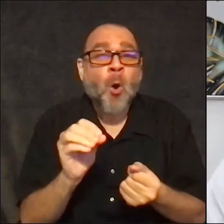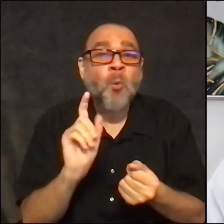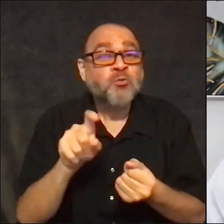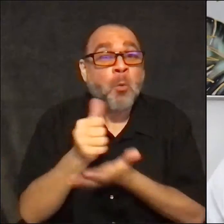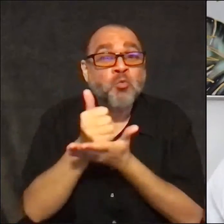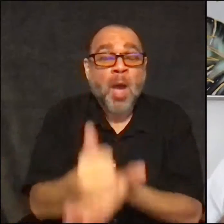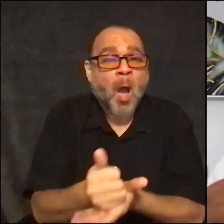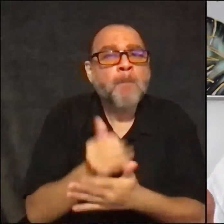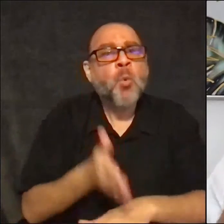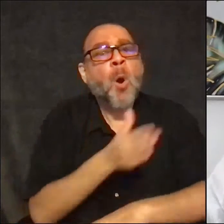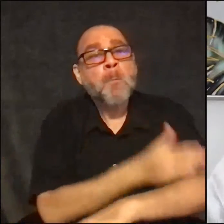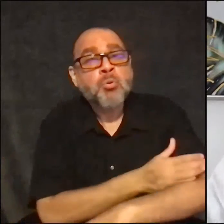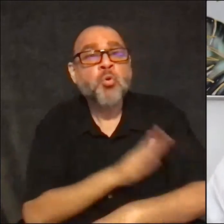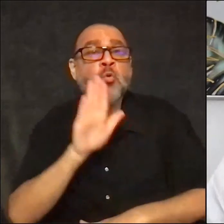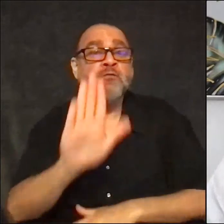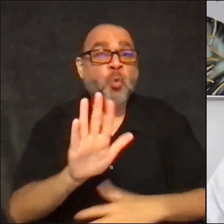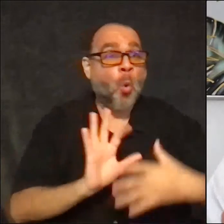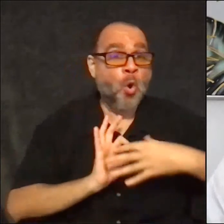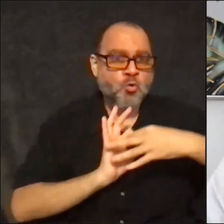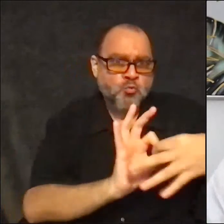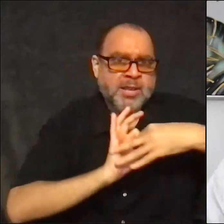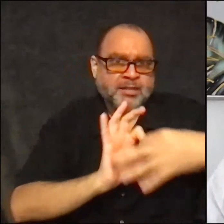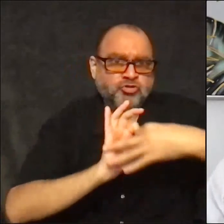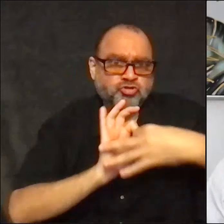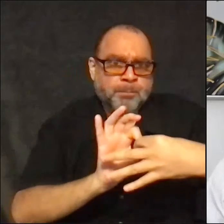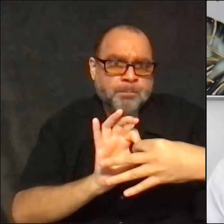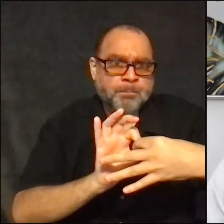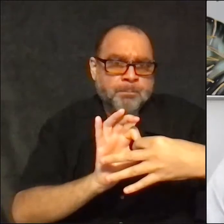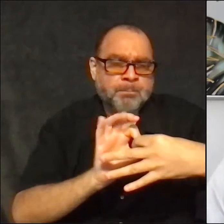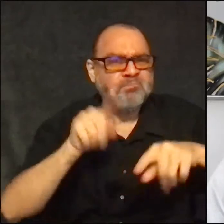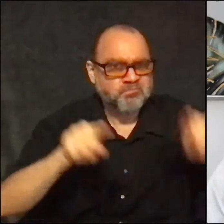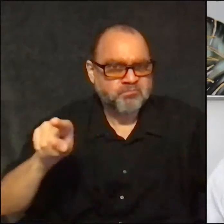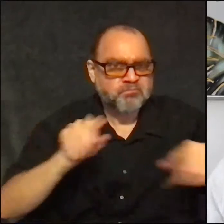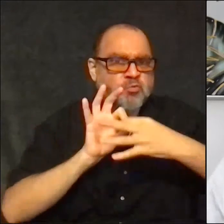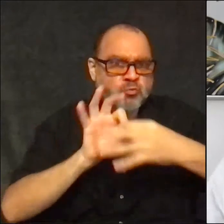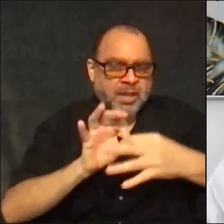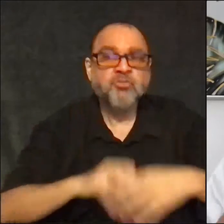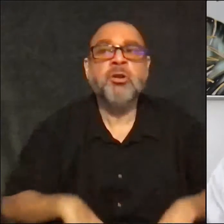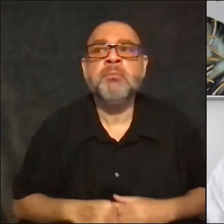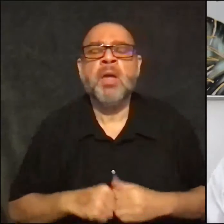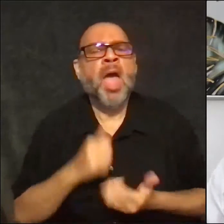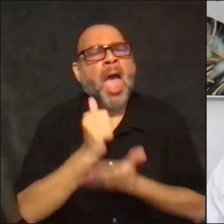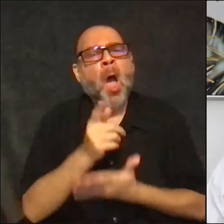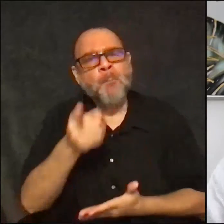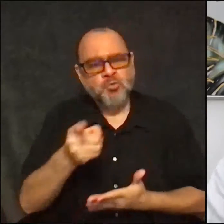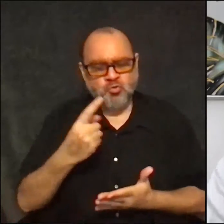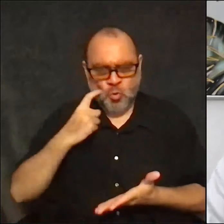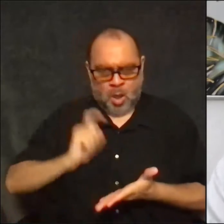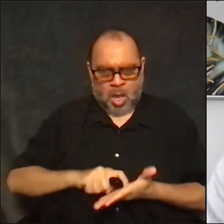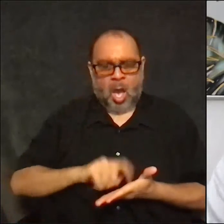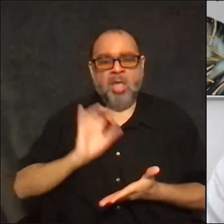relationships, to identify and express your emotions in healthy ways, this is a big one,